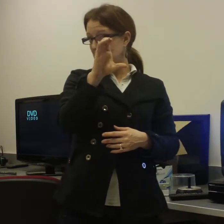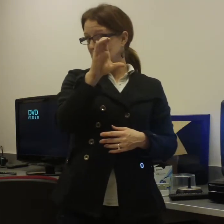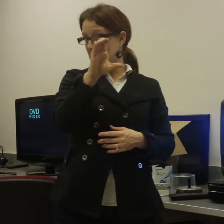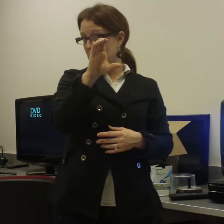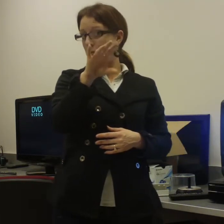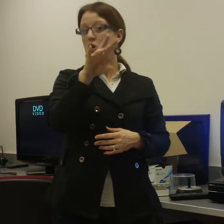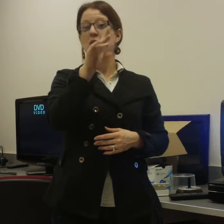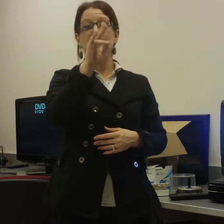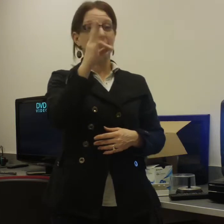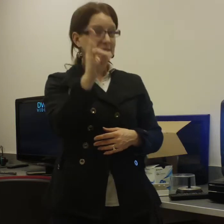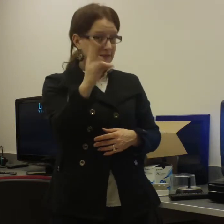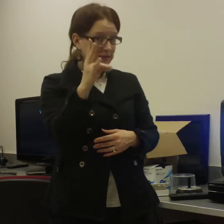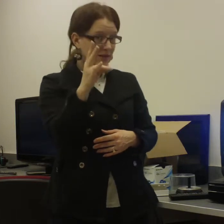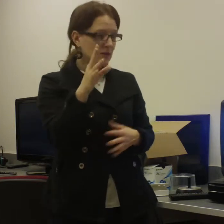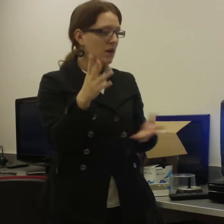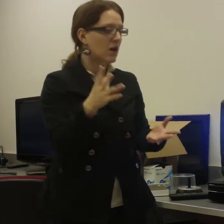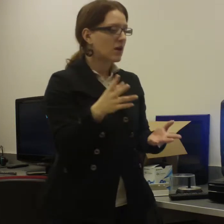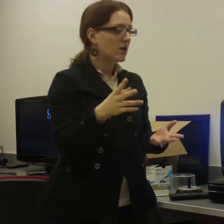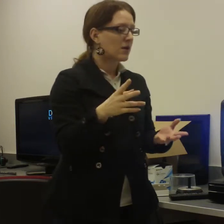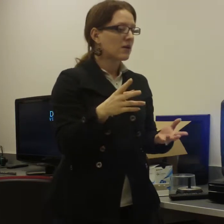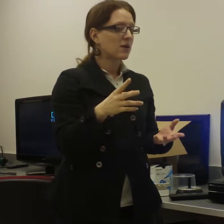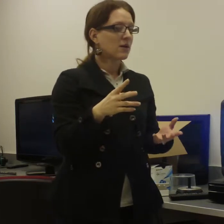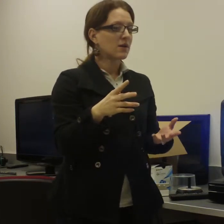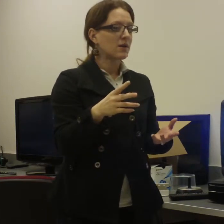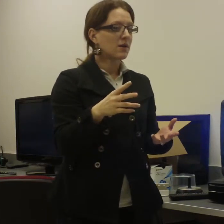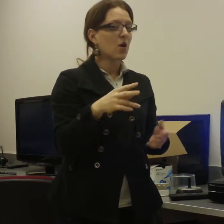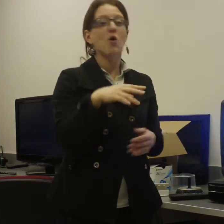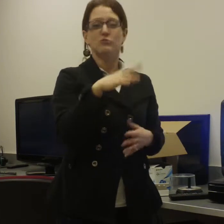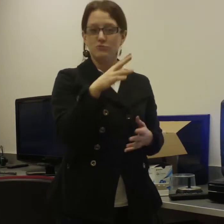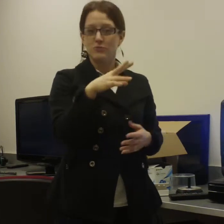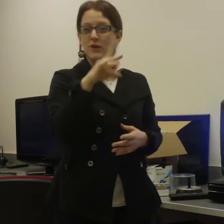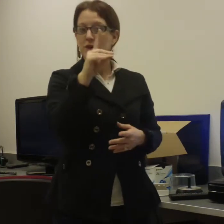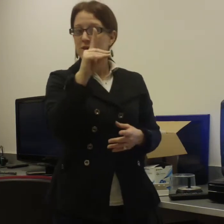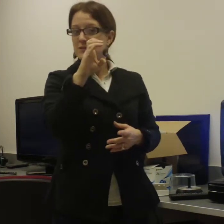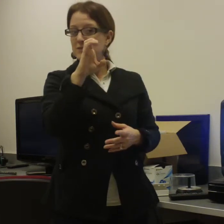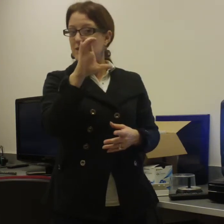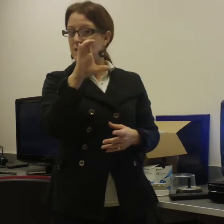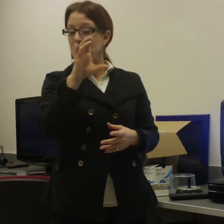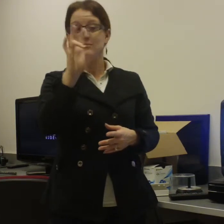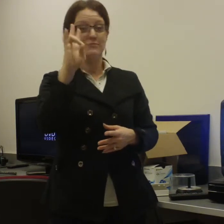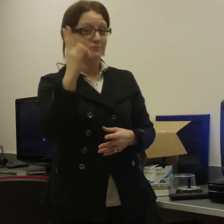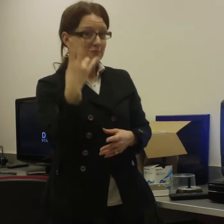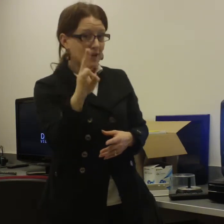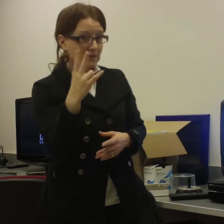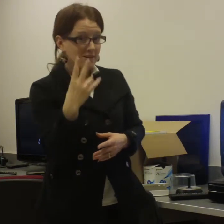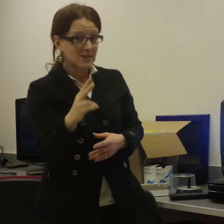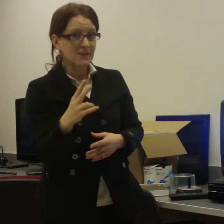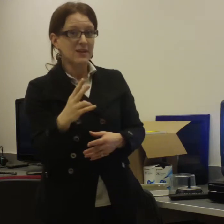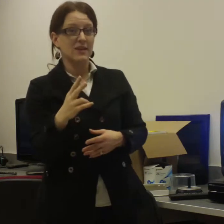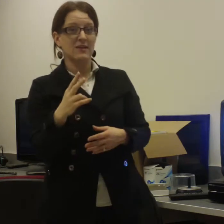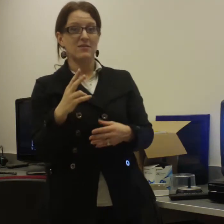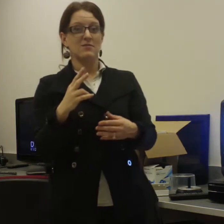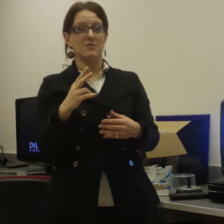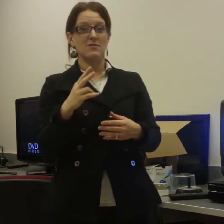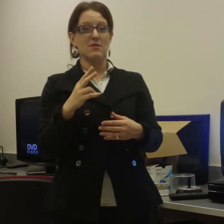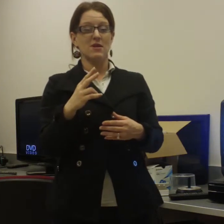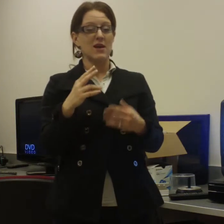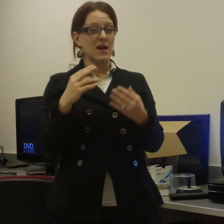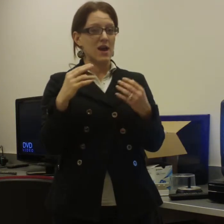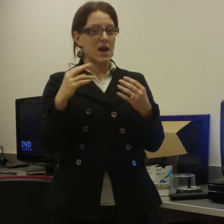basket. All right, it's the 17th of December, and today's topic is going to deal with circulation. Now, what I figured I